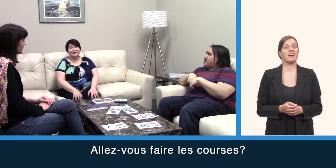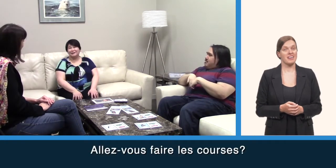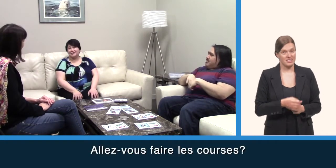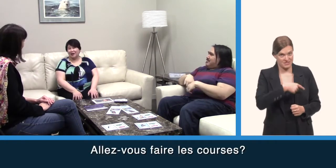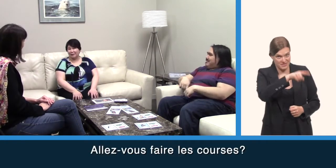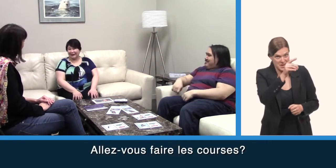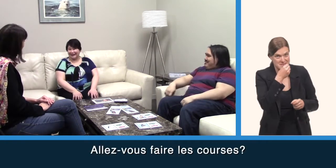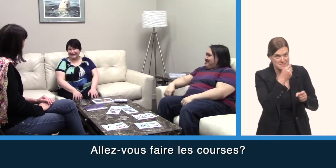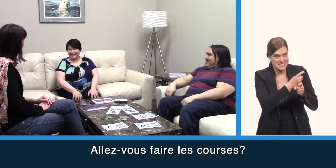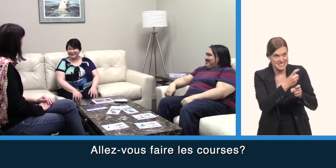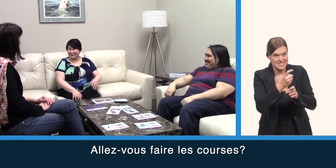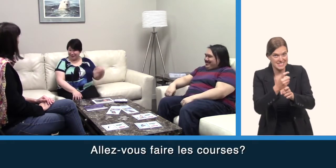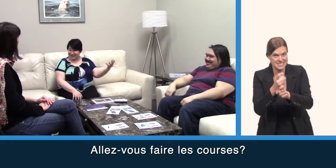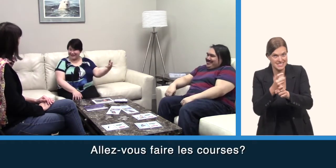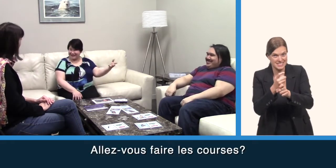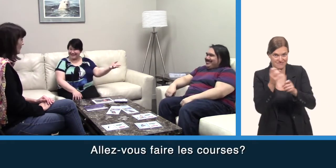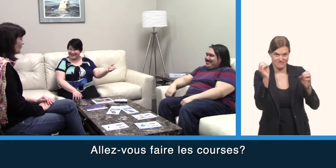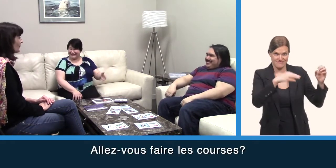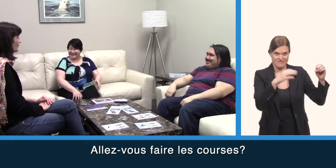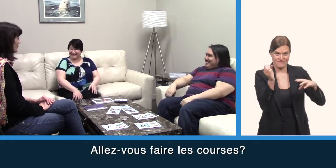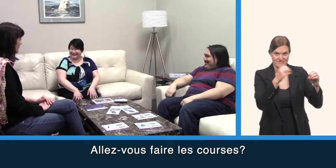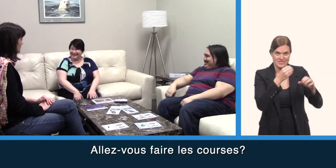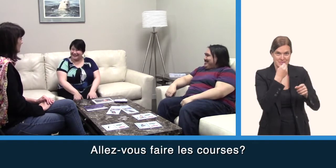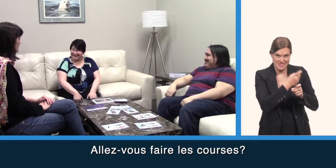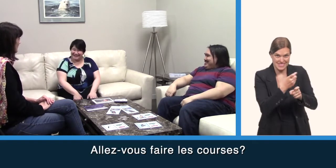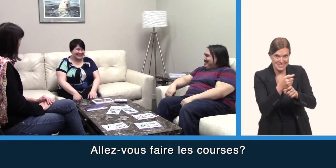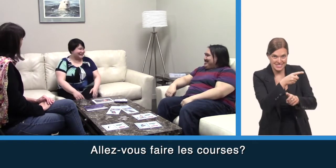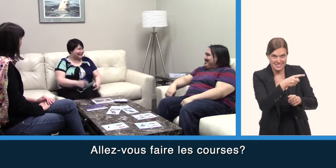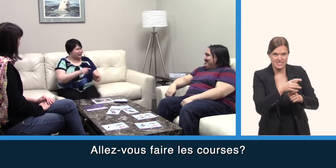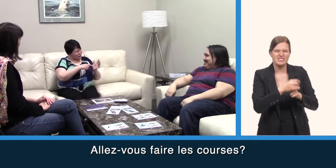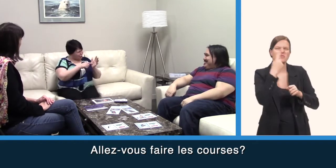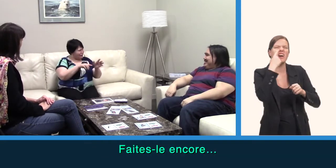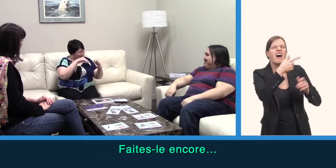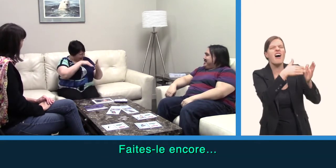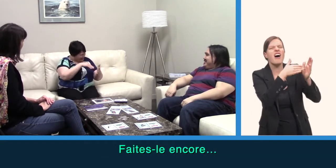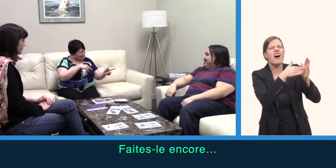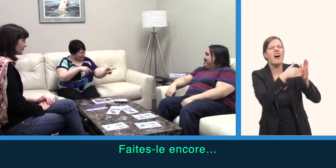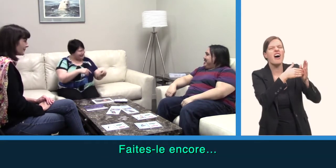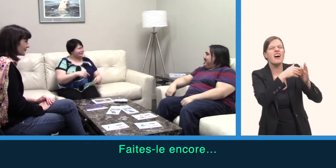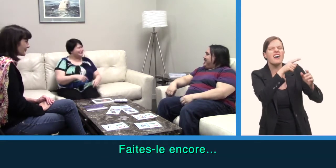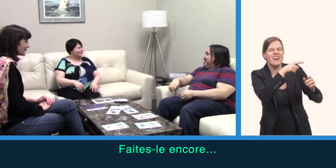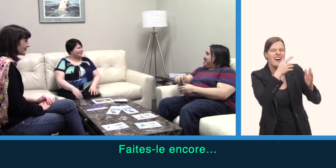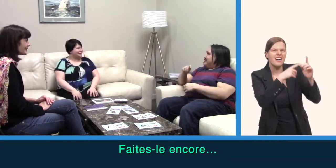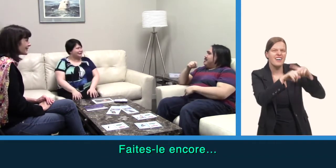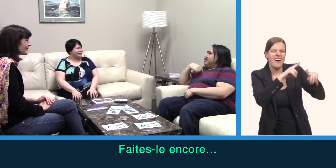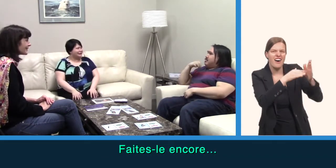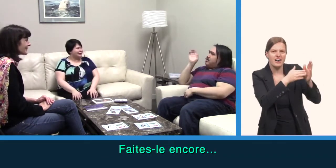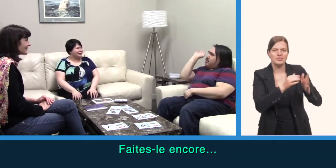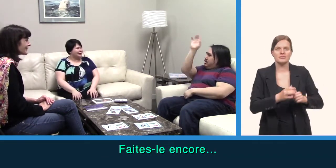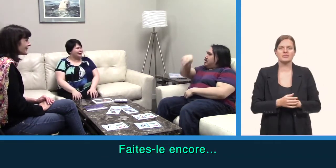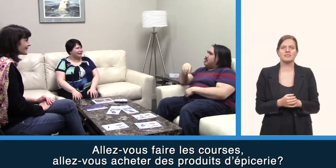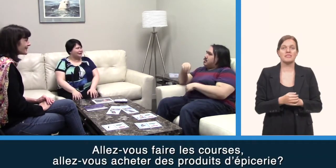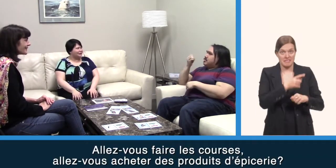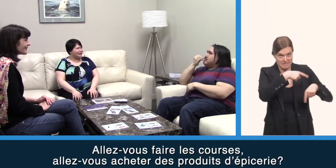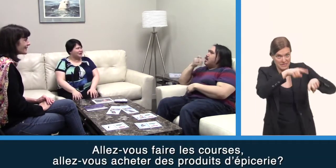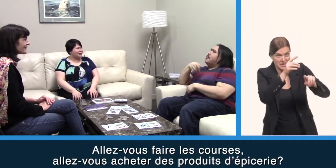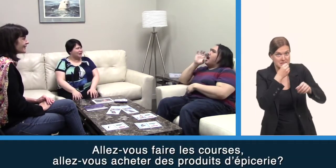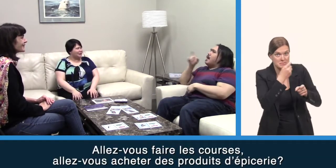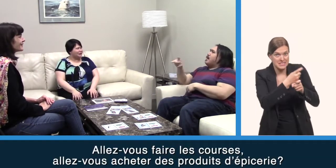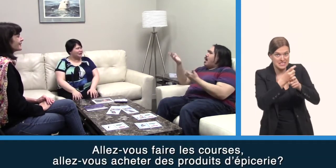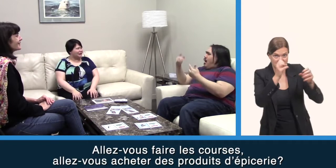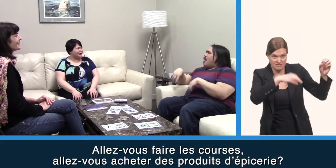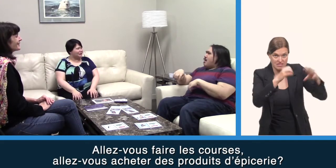Are you gonna go shopping? That's what she says. Do it again. They do. Are you